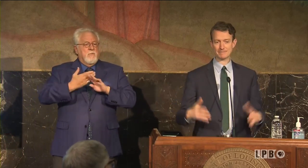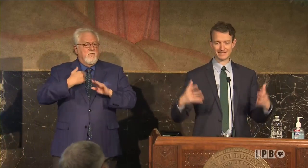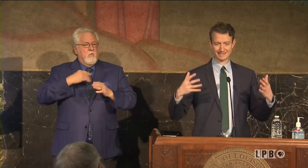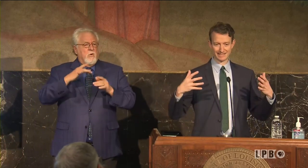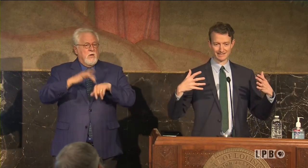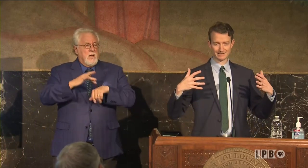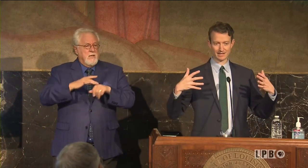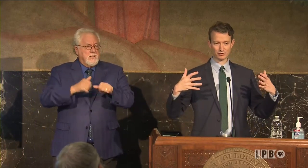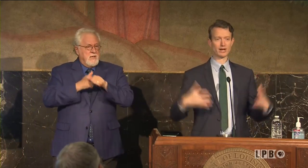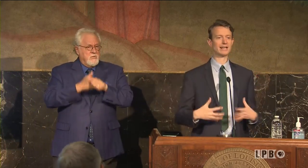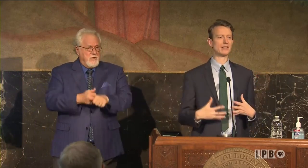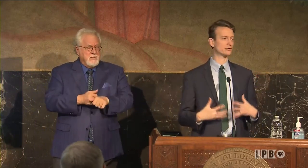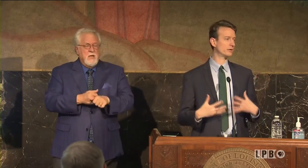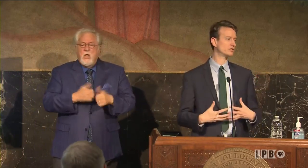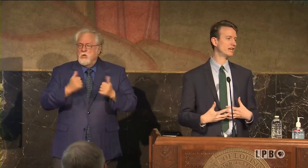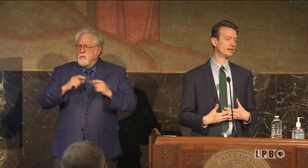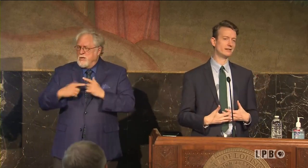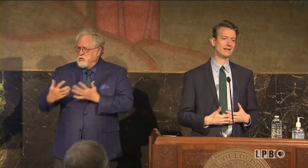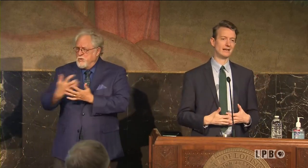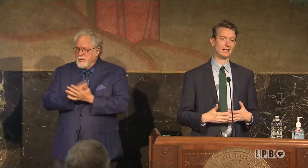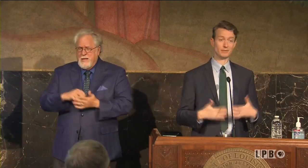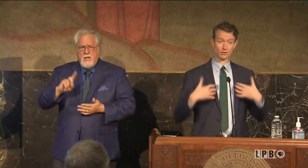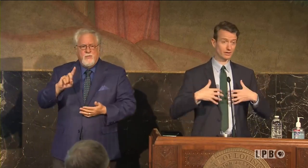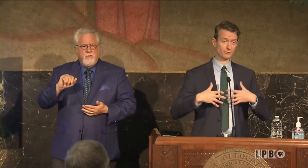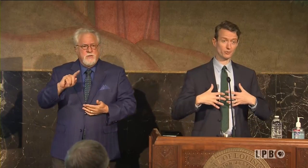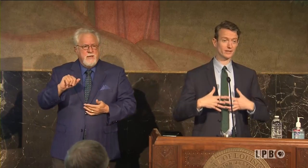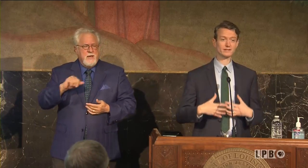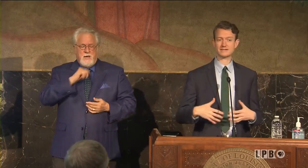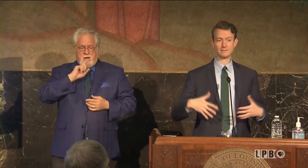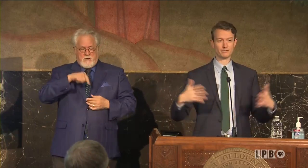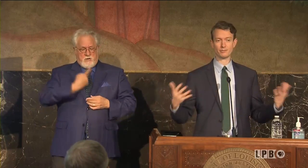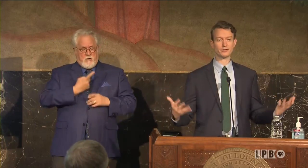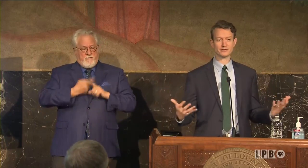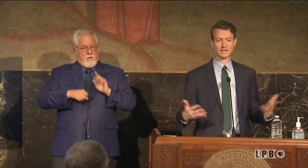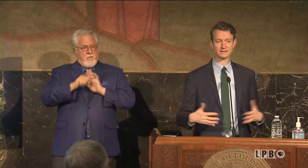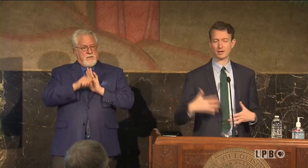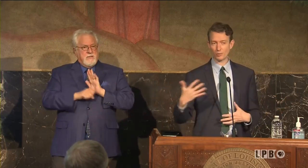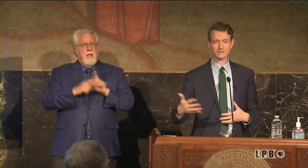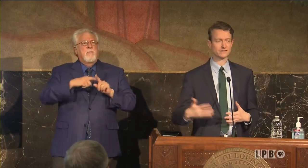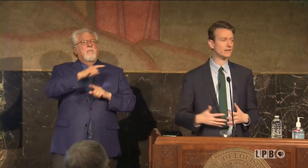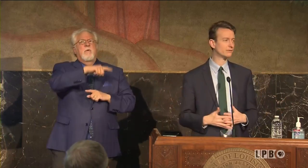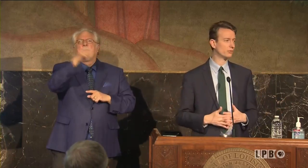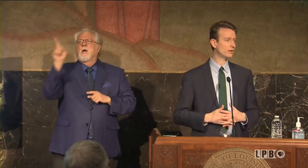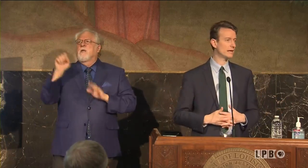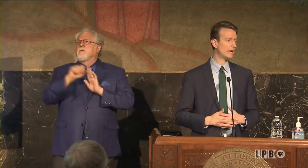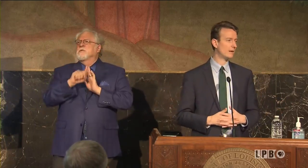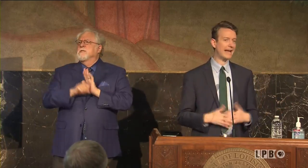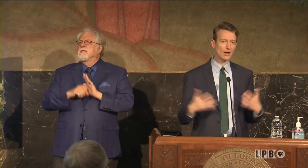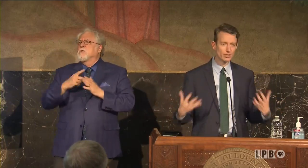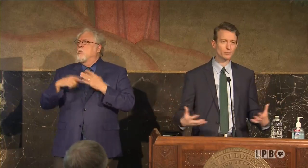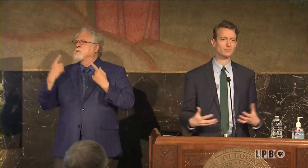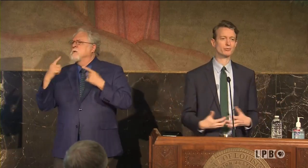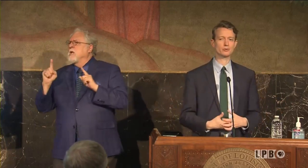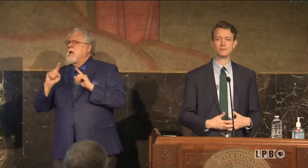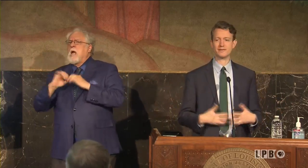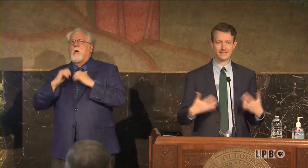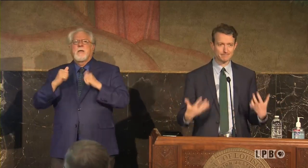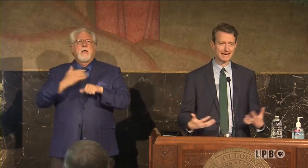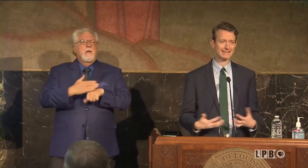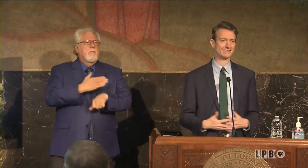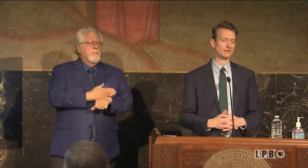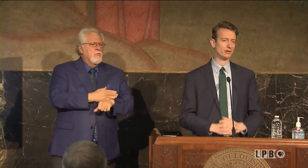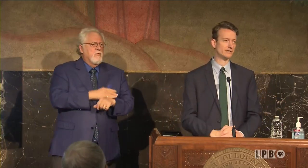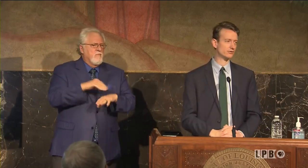do, is try to gather as much data, not only from within the state, but from other states about what's successful, how can we improve